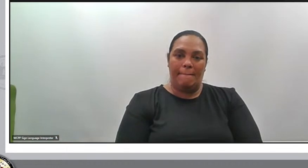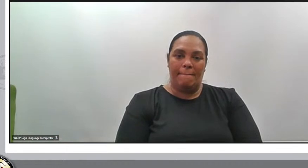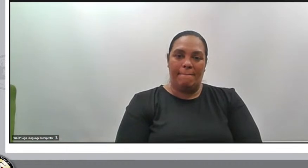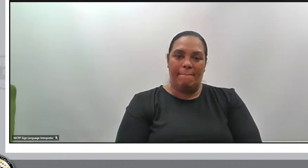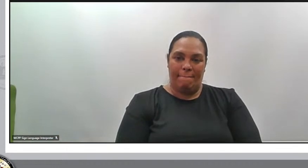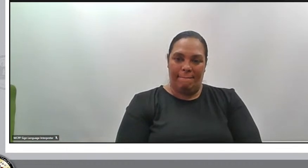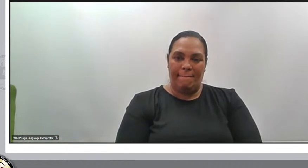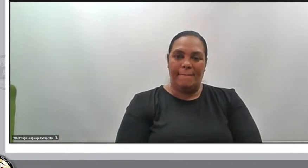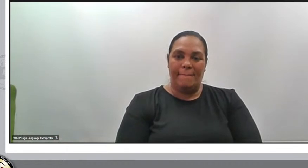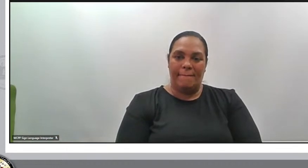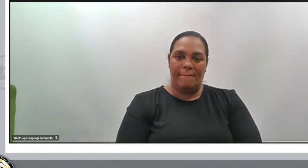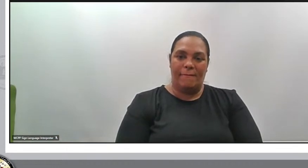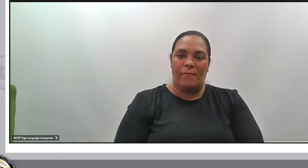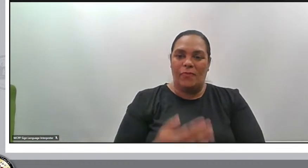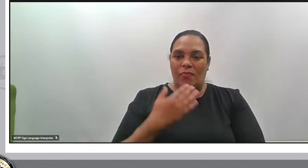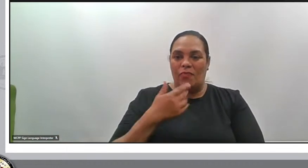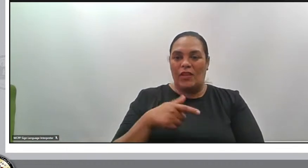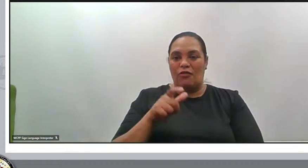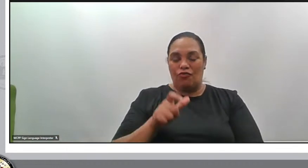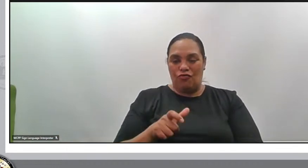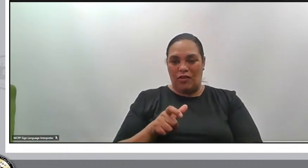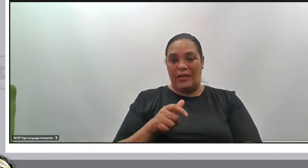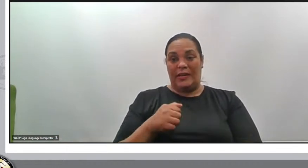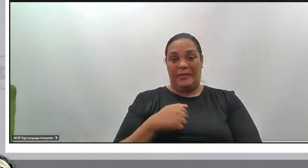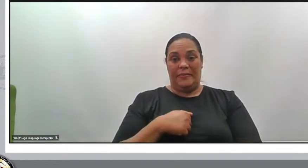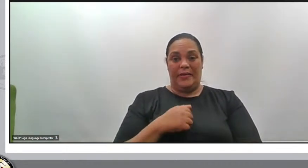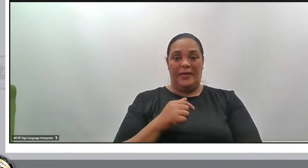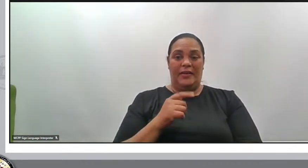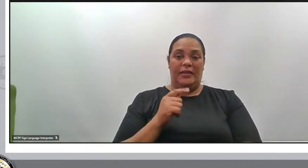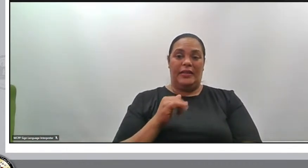Thank you, Chair. If I may.